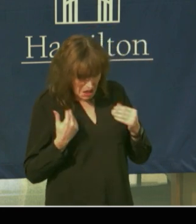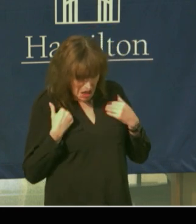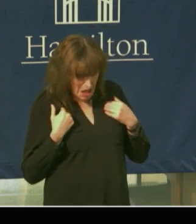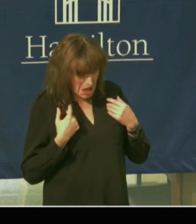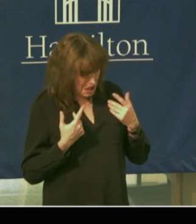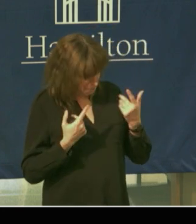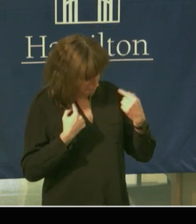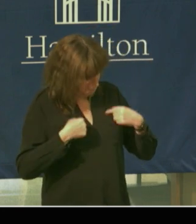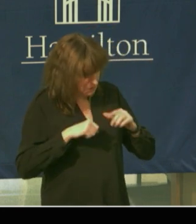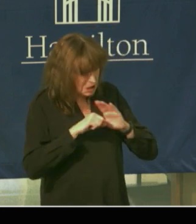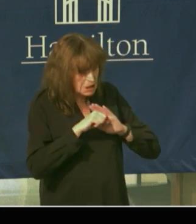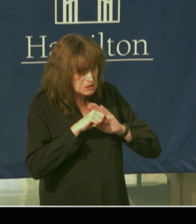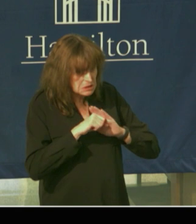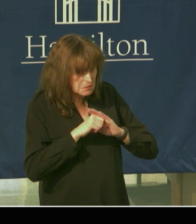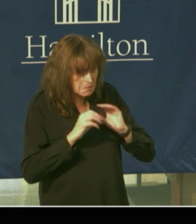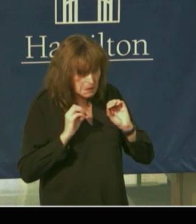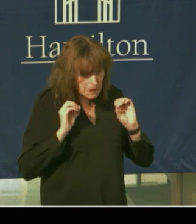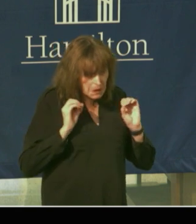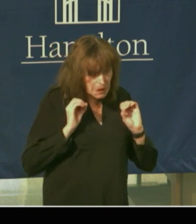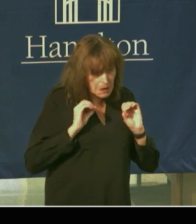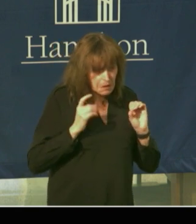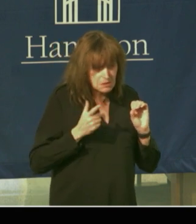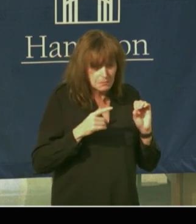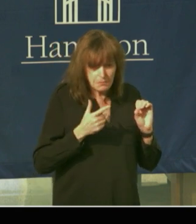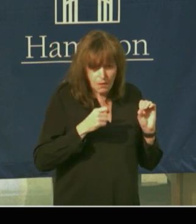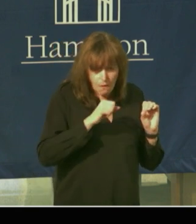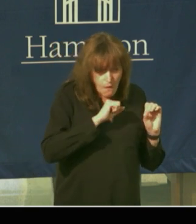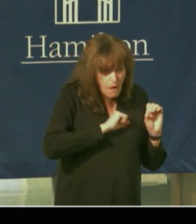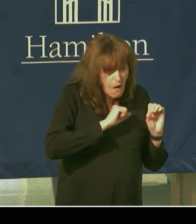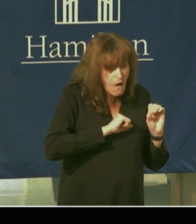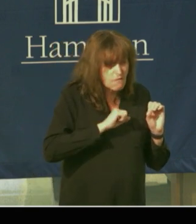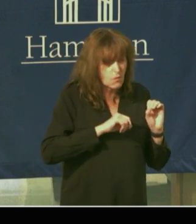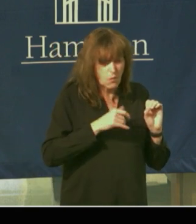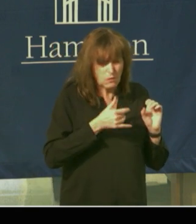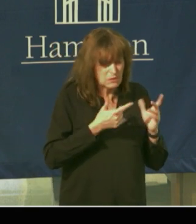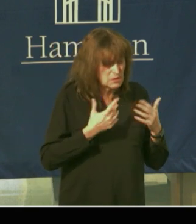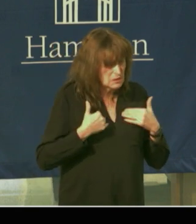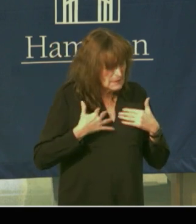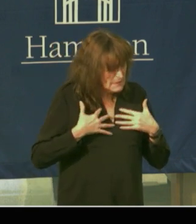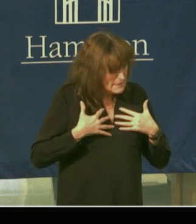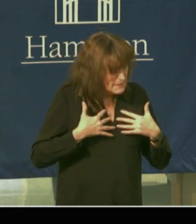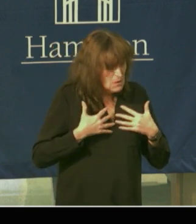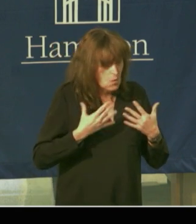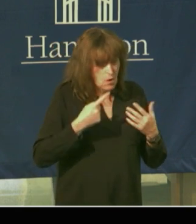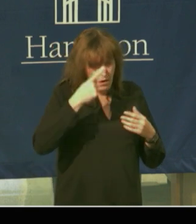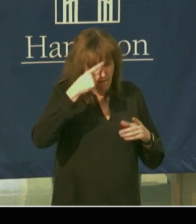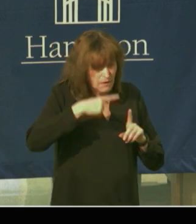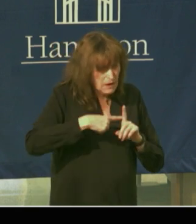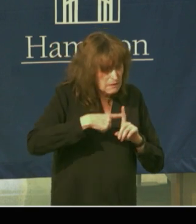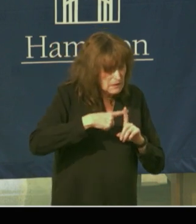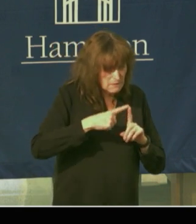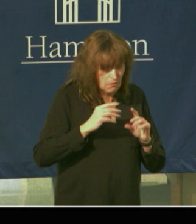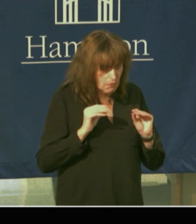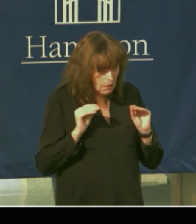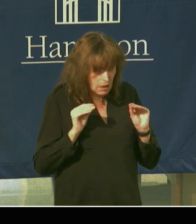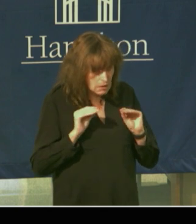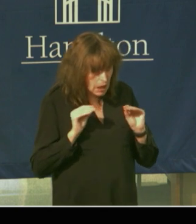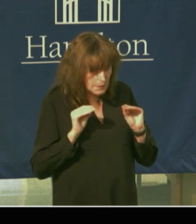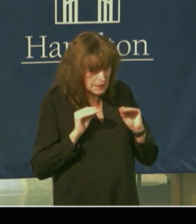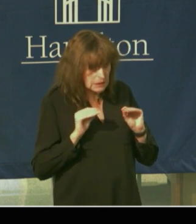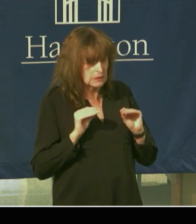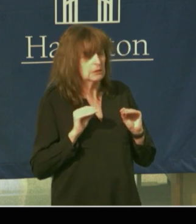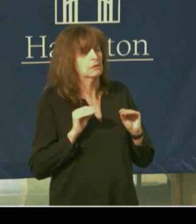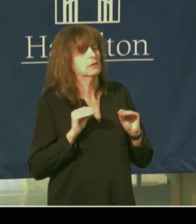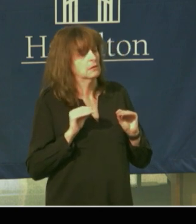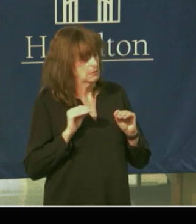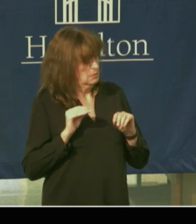is COVID-19 the reason that this person is ill? So if somebody's not ill, I mean, even if they've traveled back from one